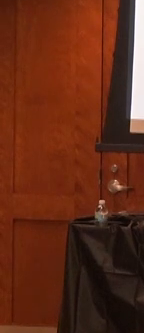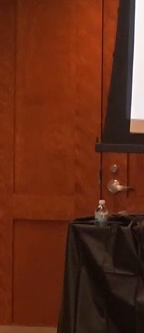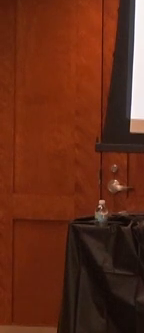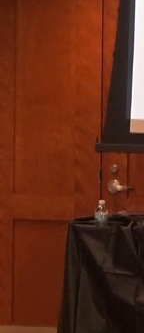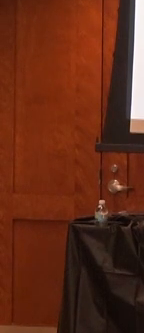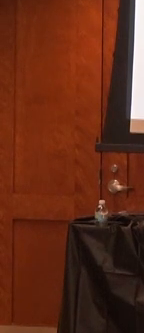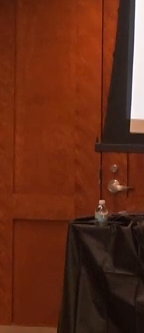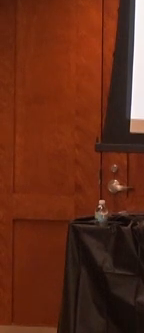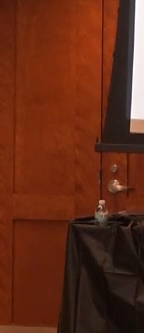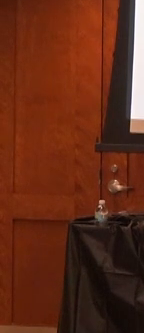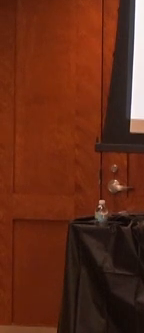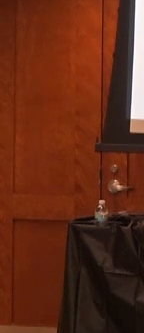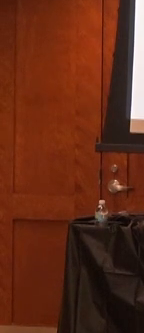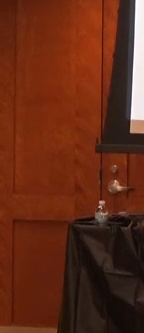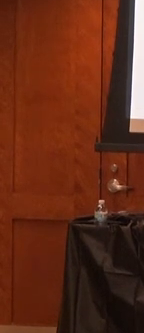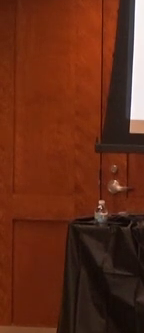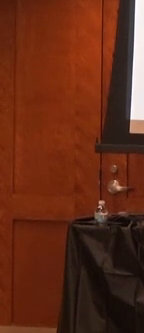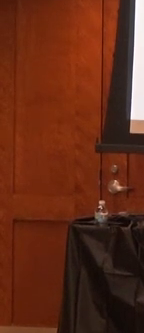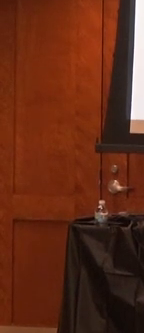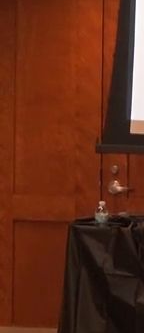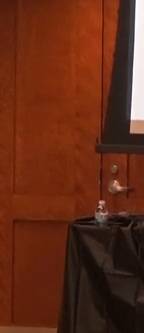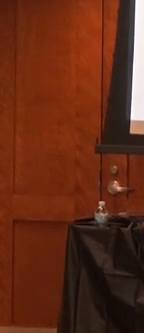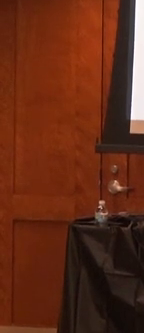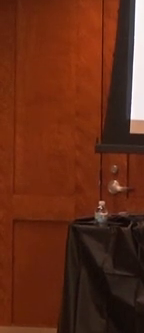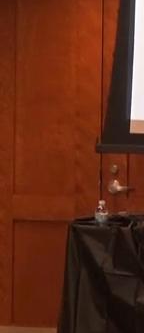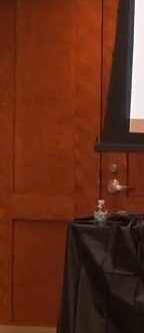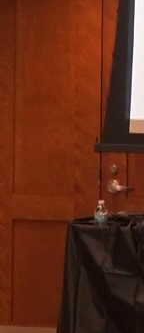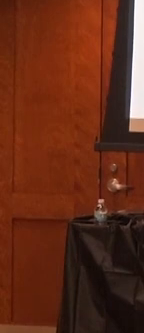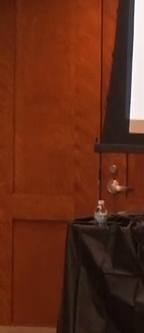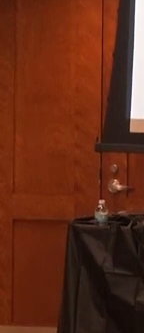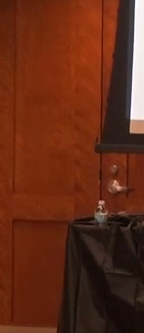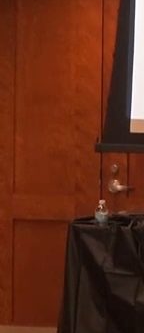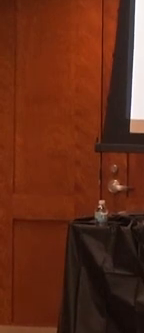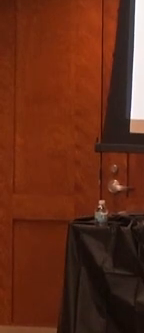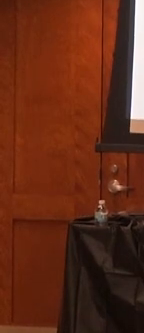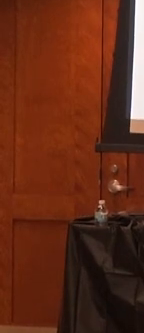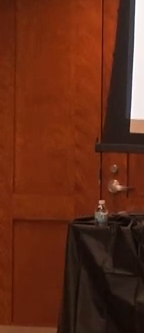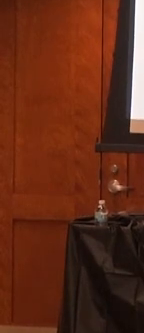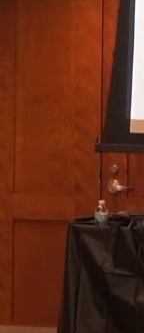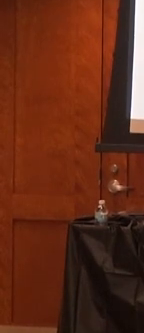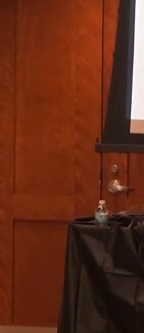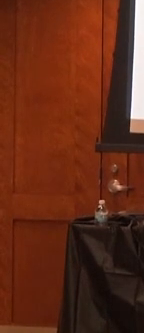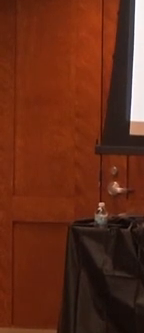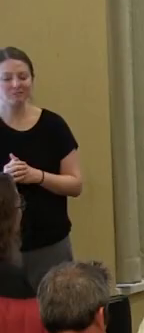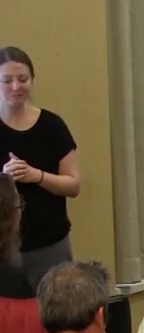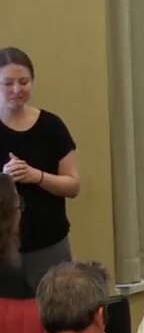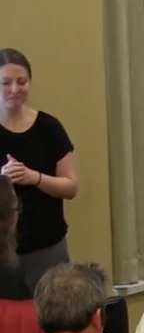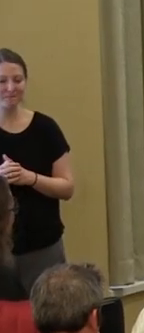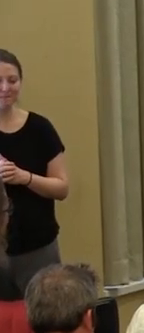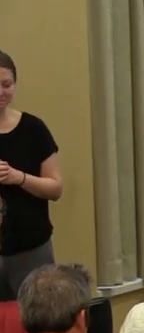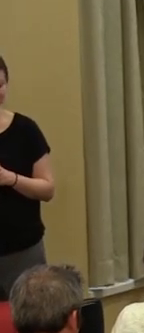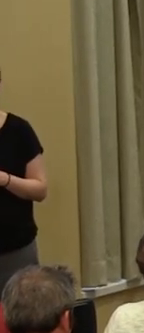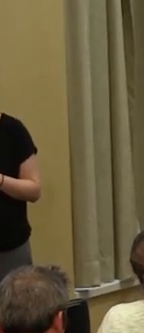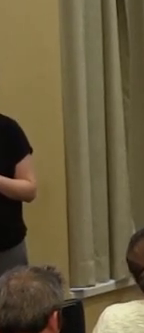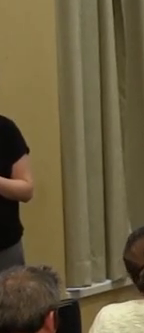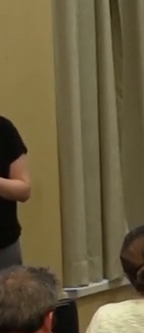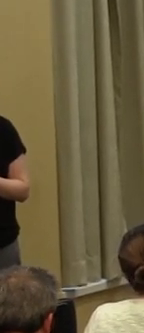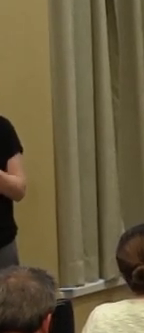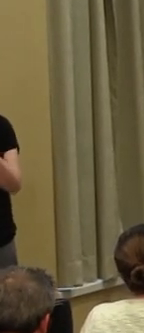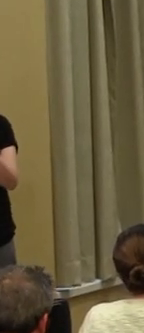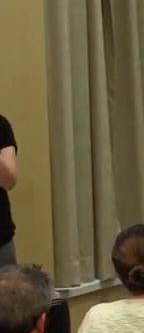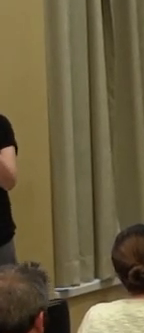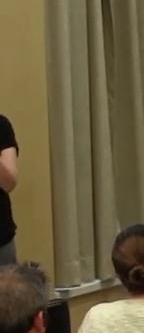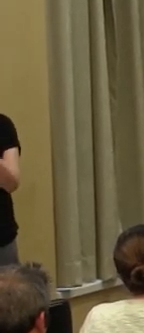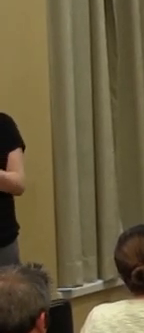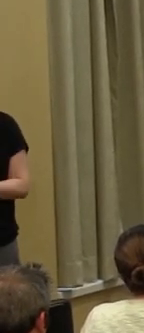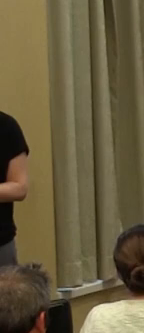To begin the discussion, Professor Calloway will provide a brief response to Professor Stitzlein's talk. She will be